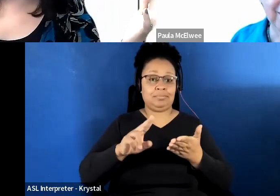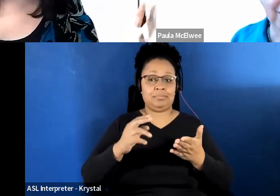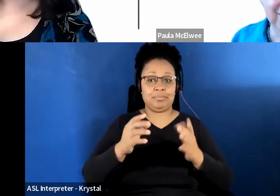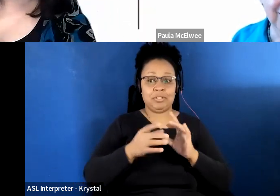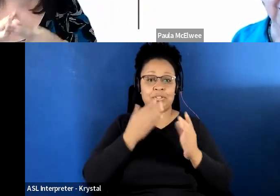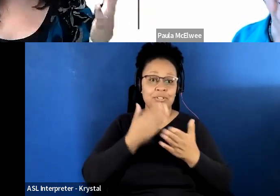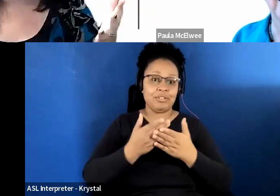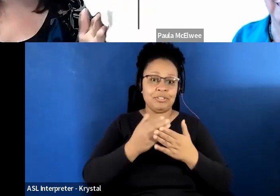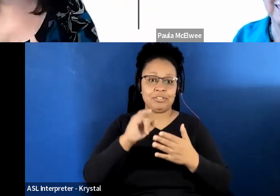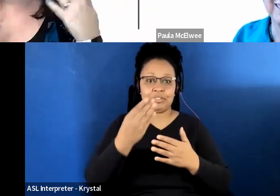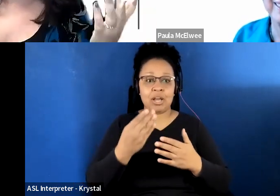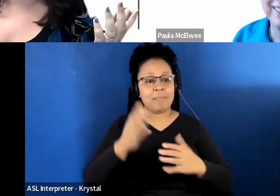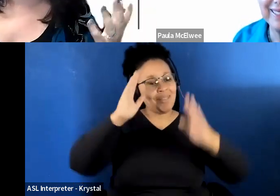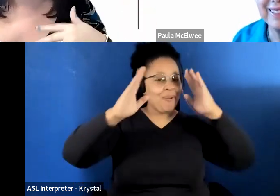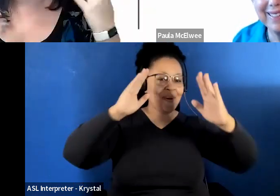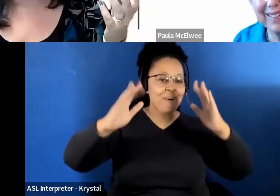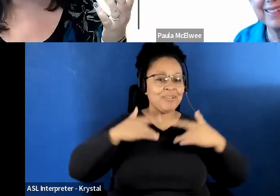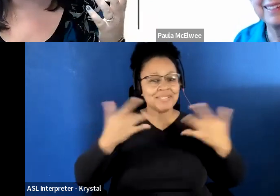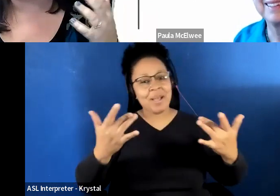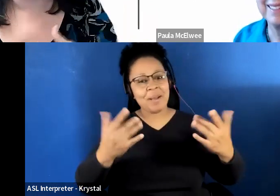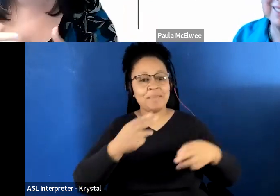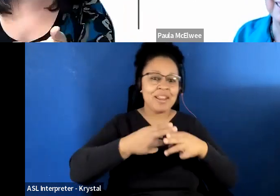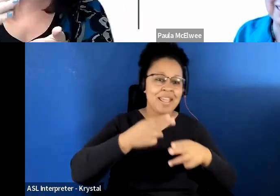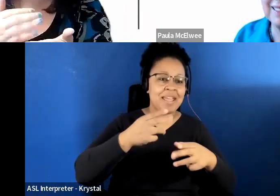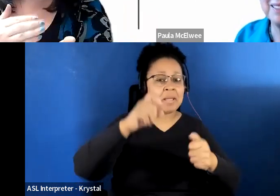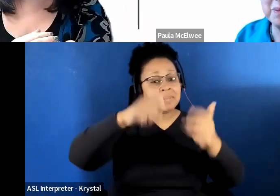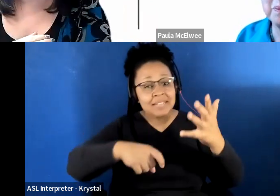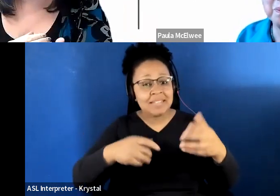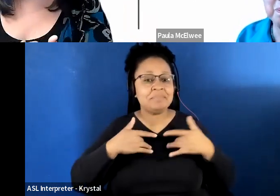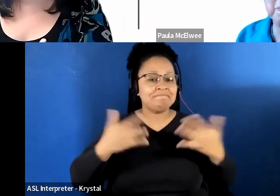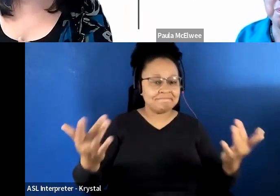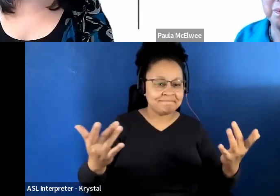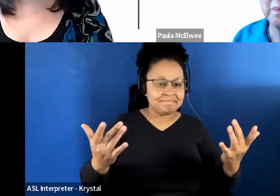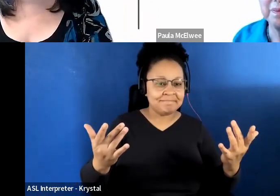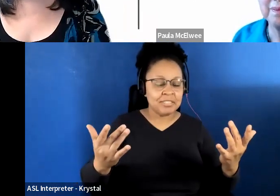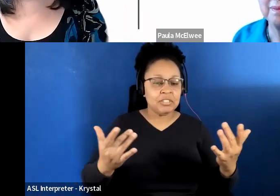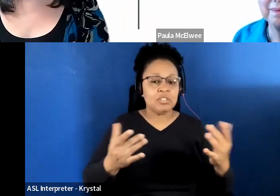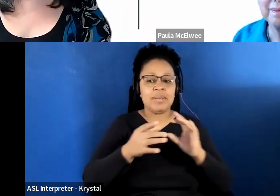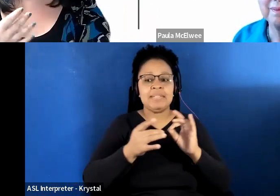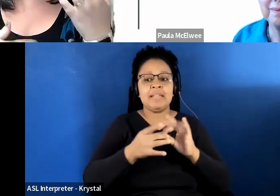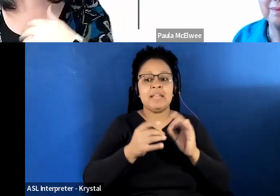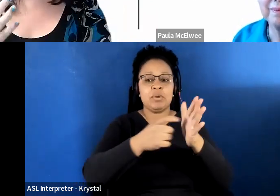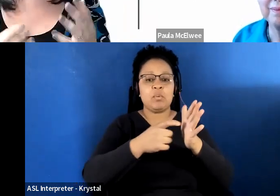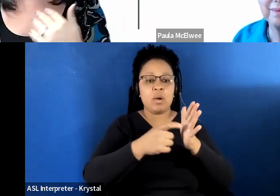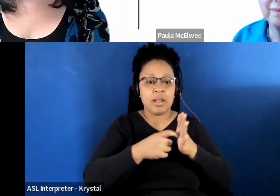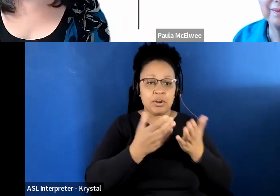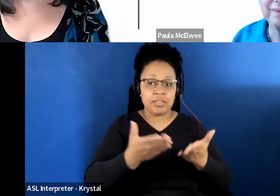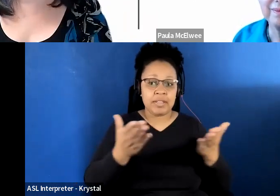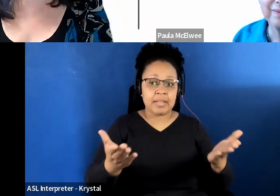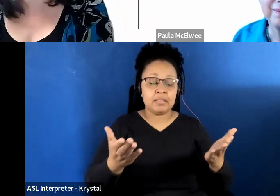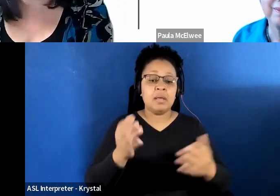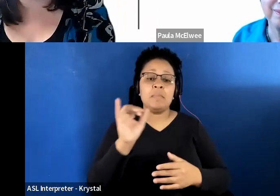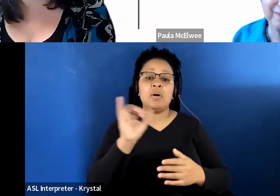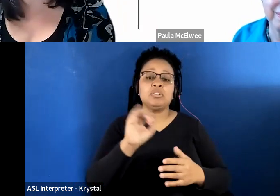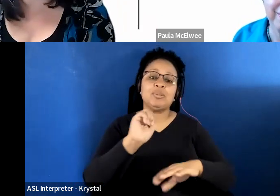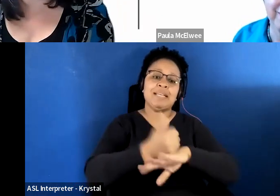how's it going? So what's your name? What do you need? What's going on? And so he gets all the required things, but also sets it up that this